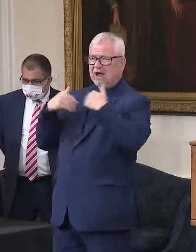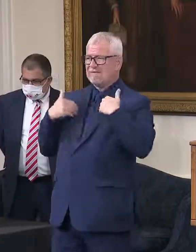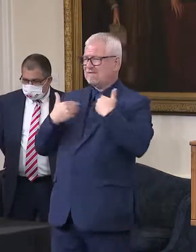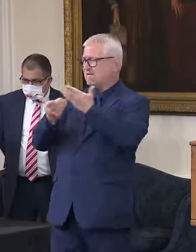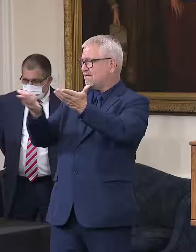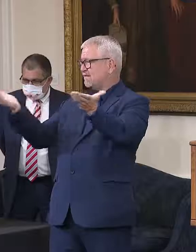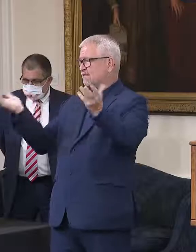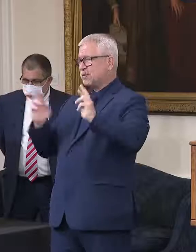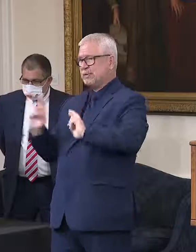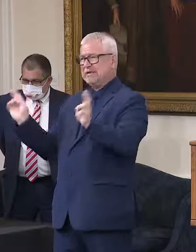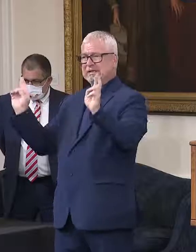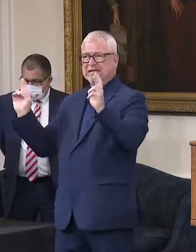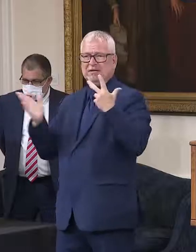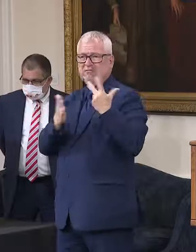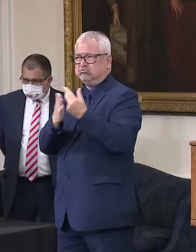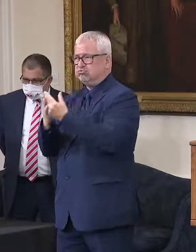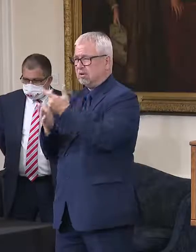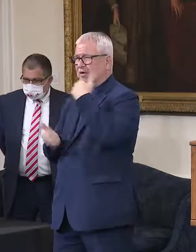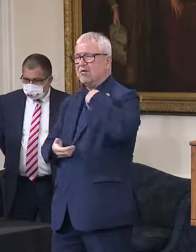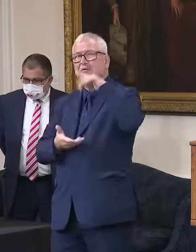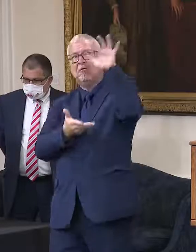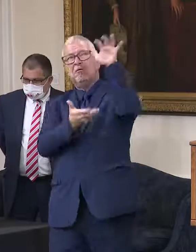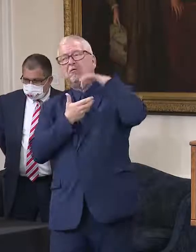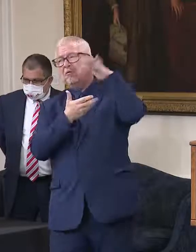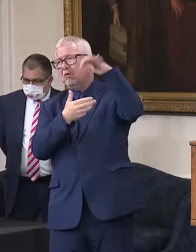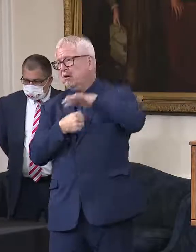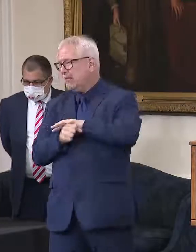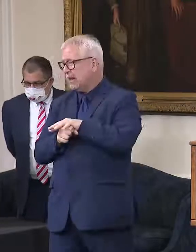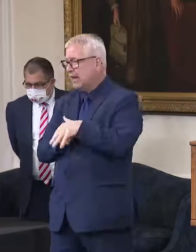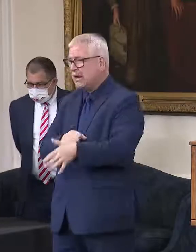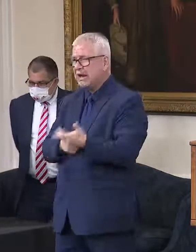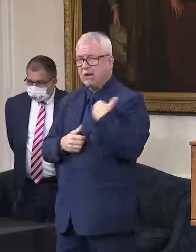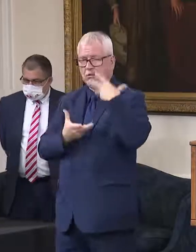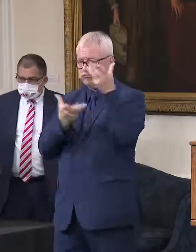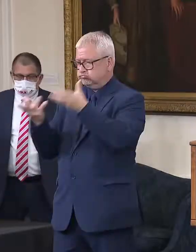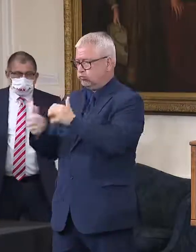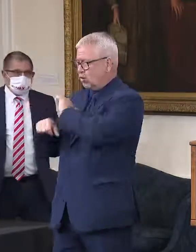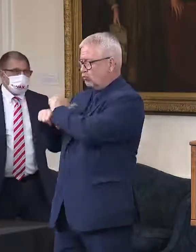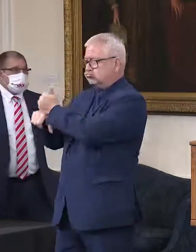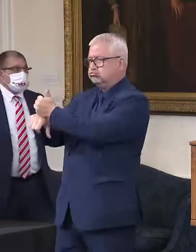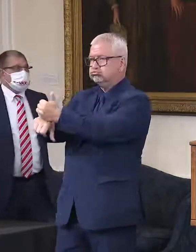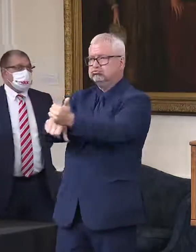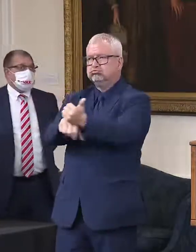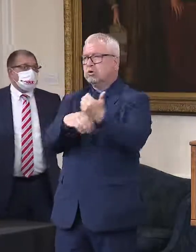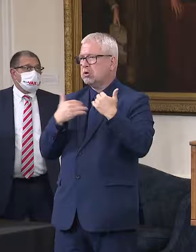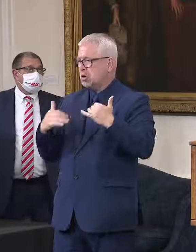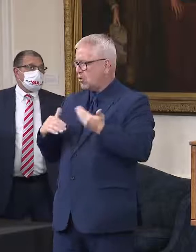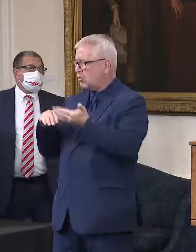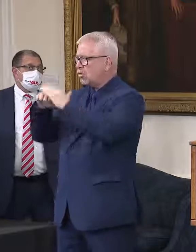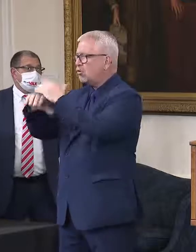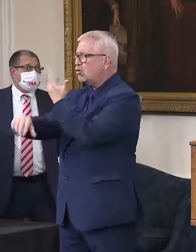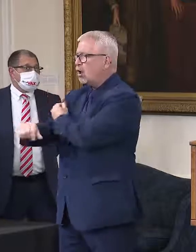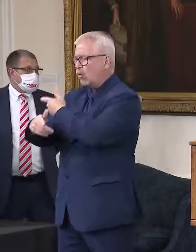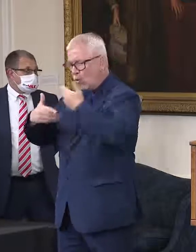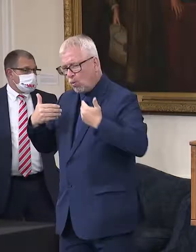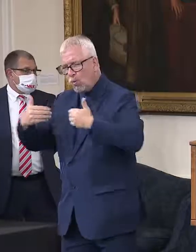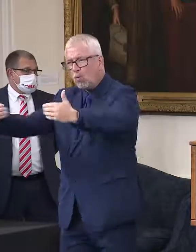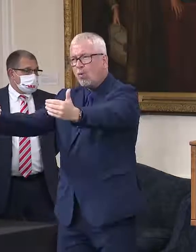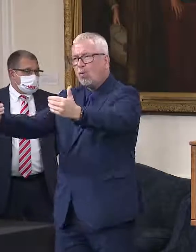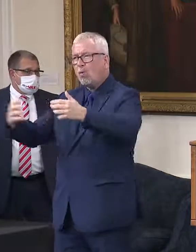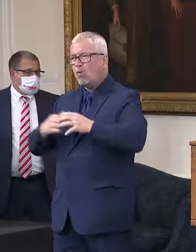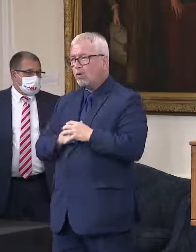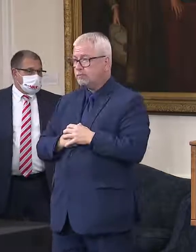both the supply and the capacity to provide a booster shot to anyone who needs one. I know there's been a lot